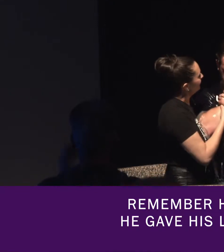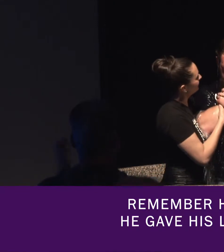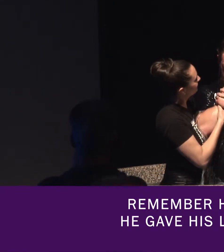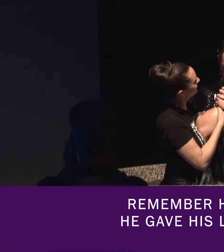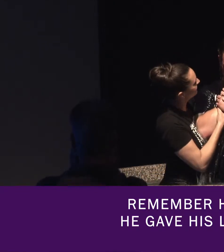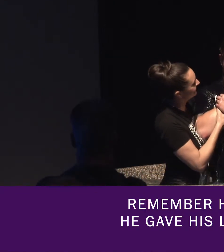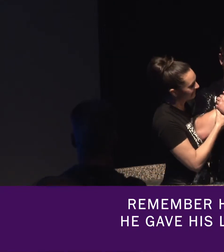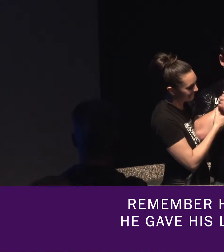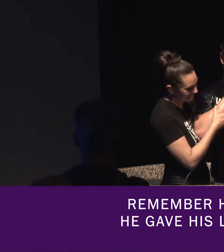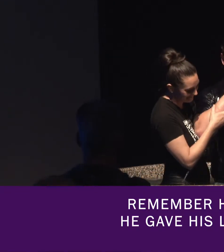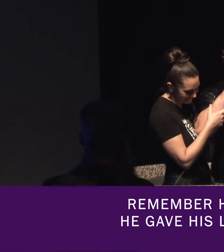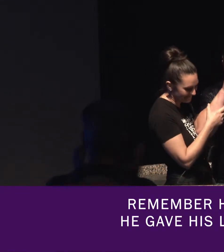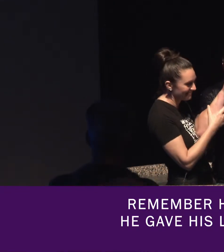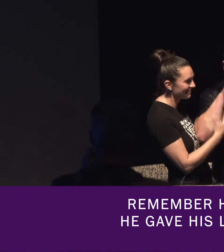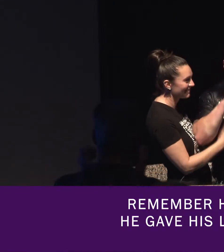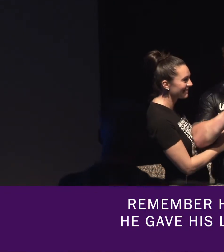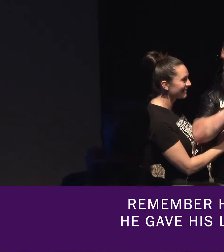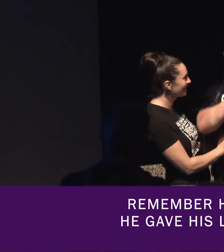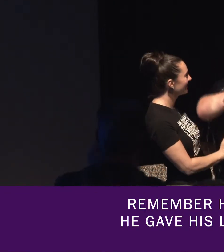approval.